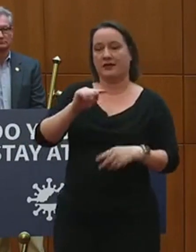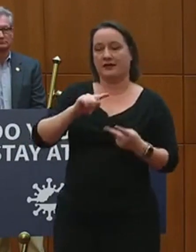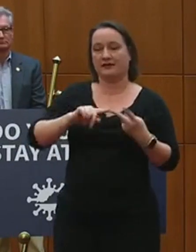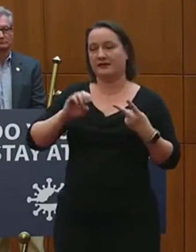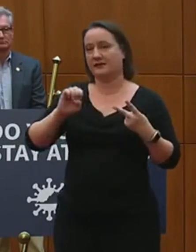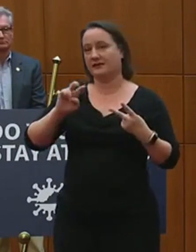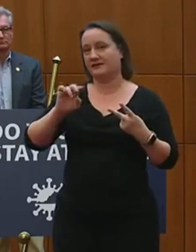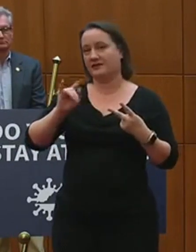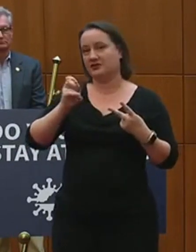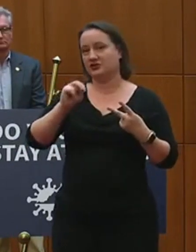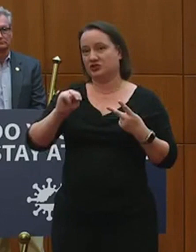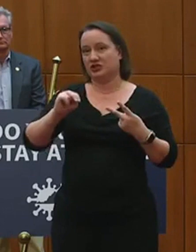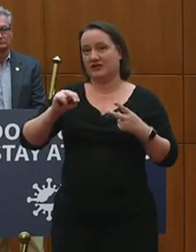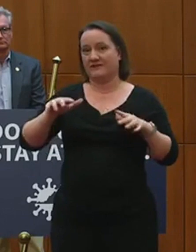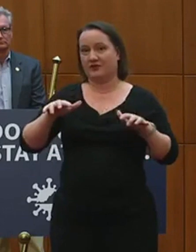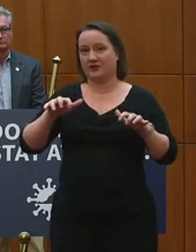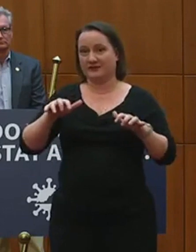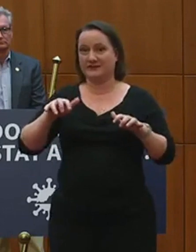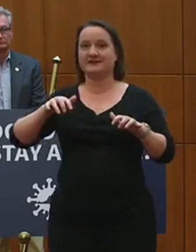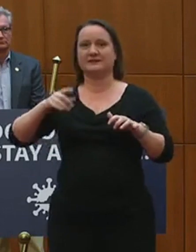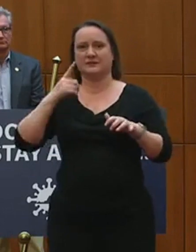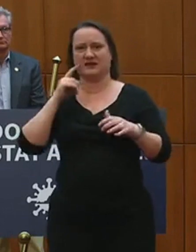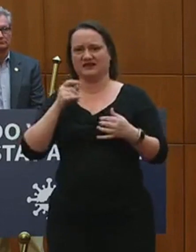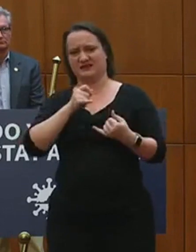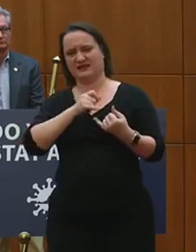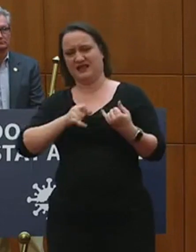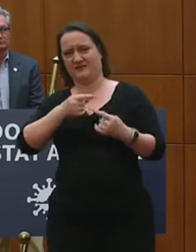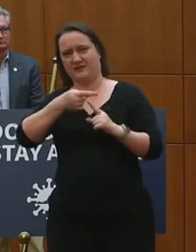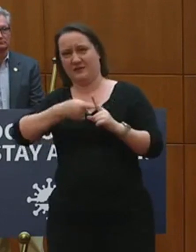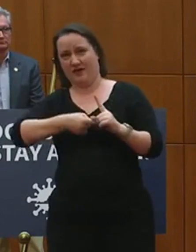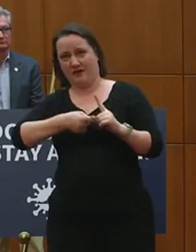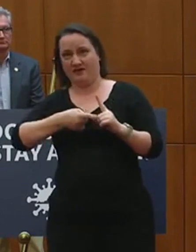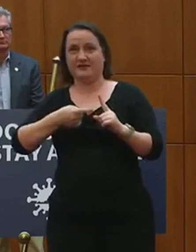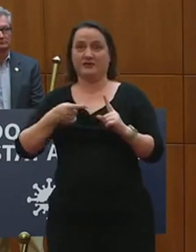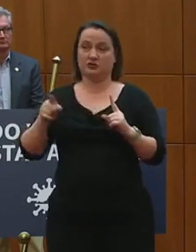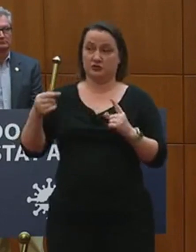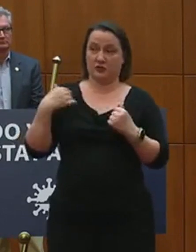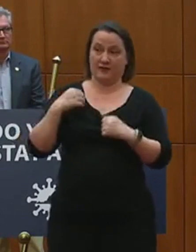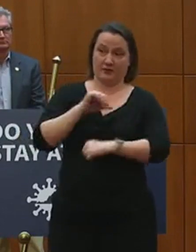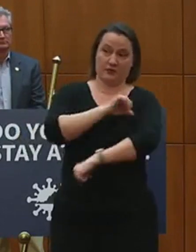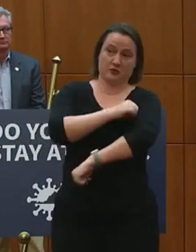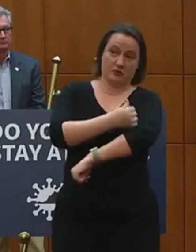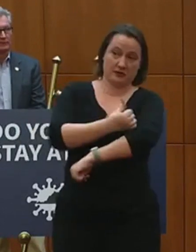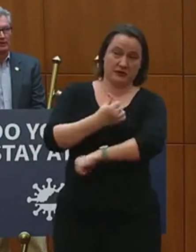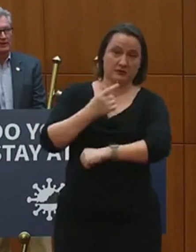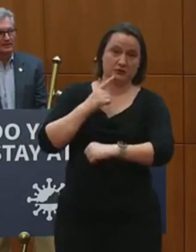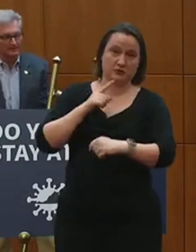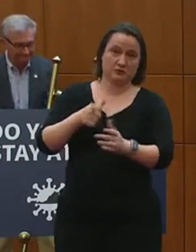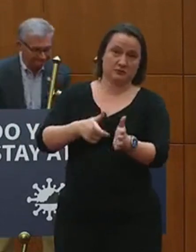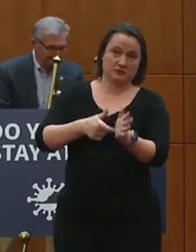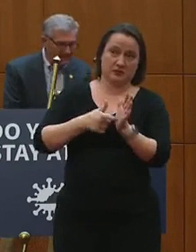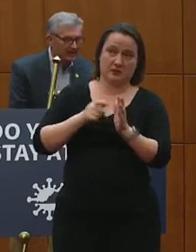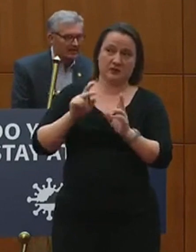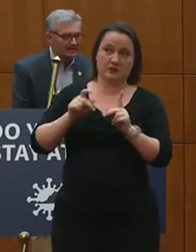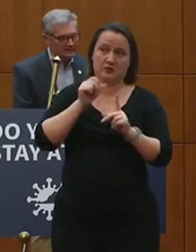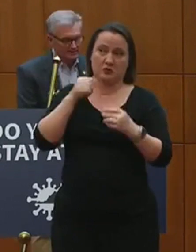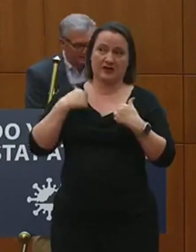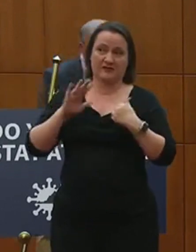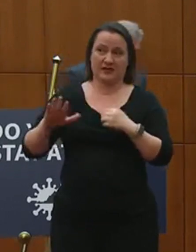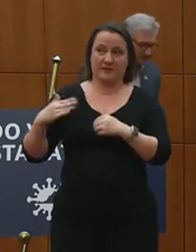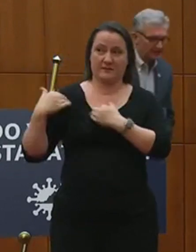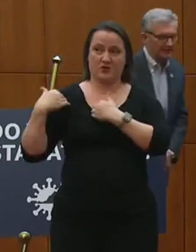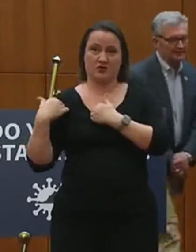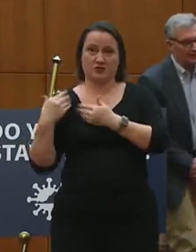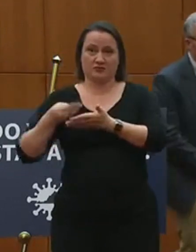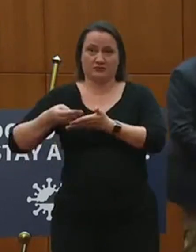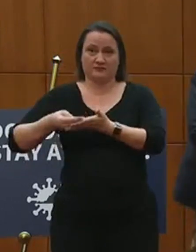do you have the authority to actually mandate that people don't have that burden? Yes, Secretary Lane, do you have any thoughts on that? Yeah, if